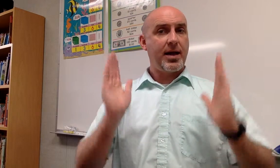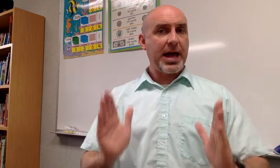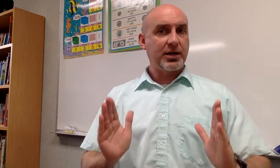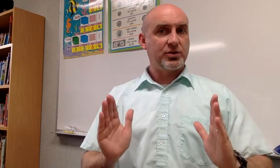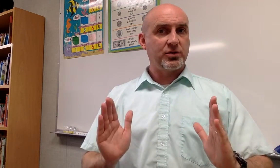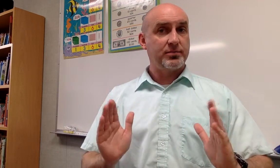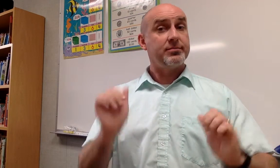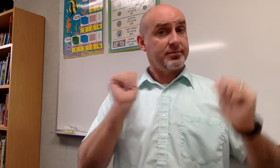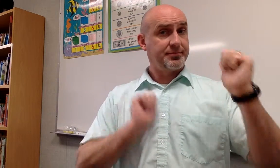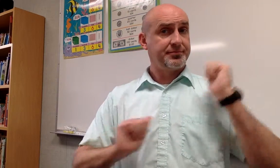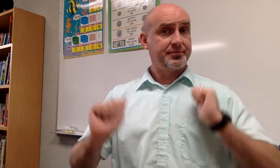Actor.